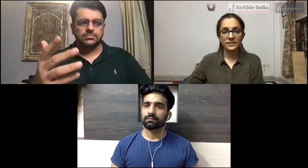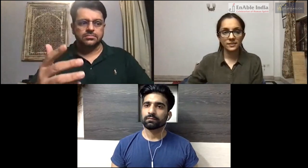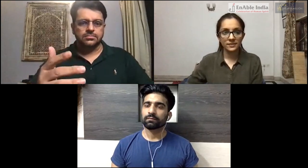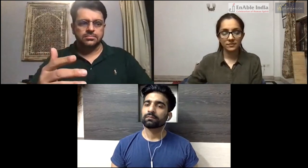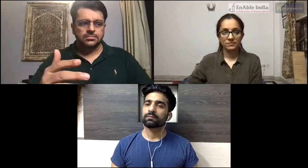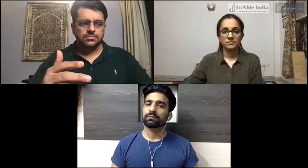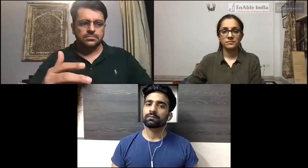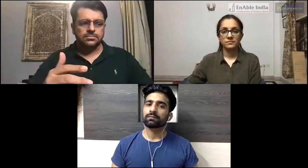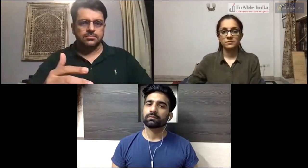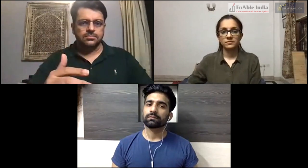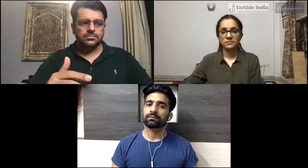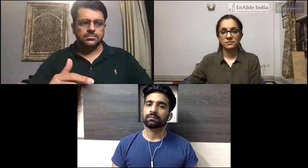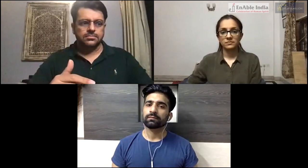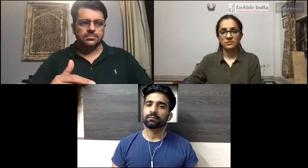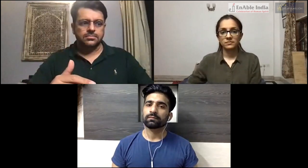Answers.